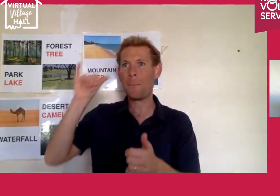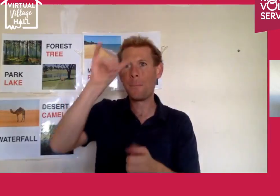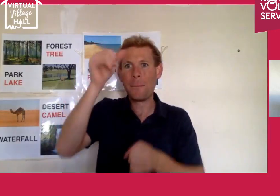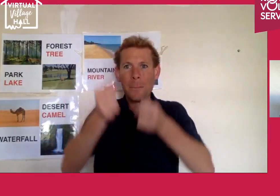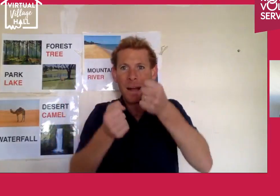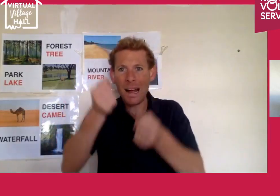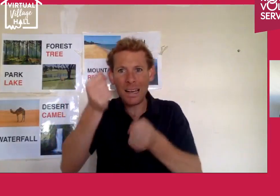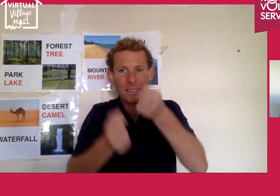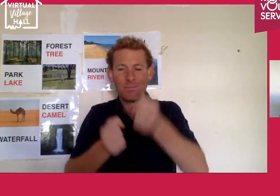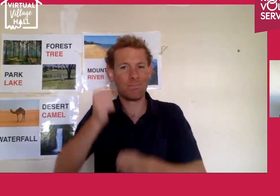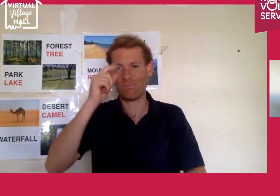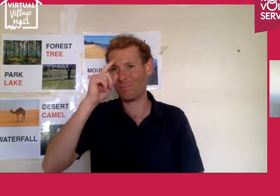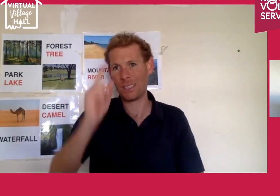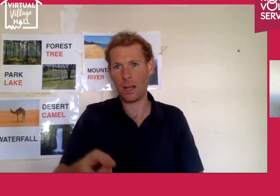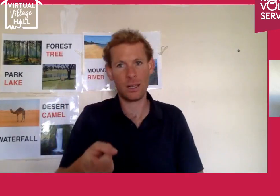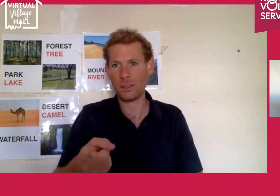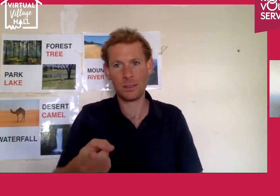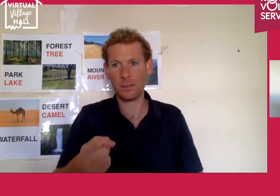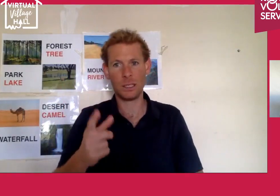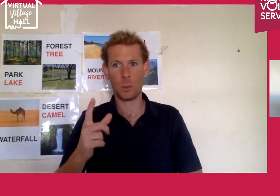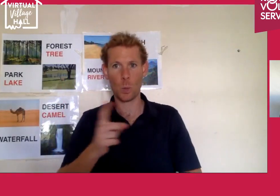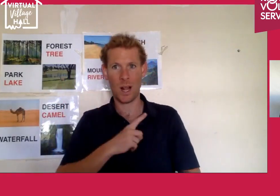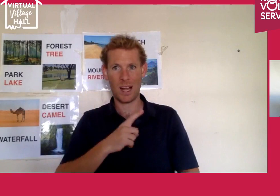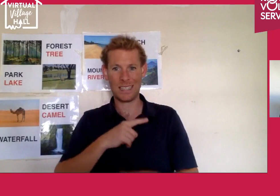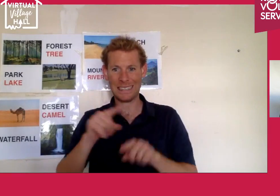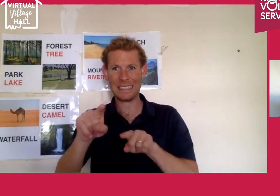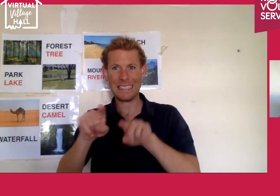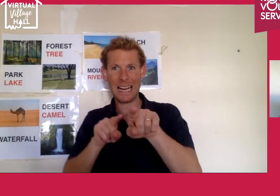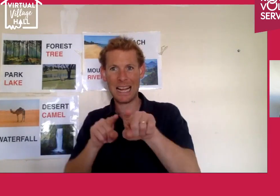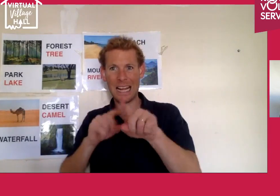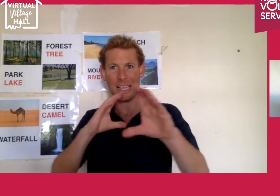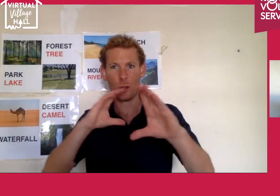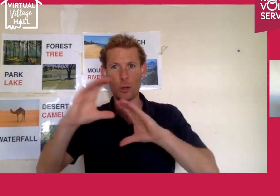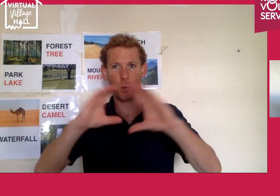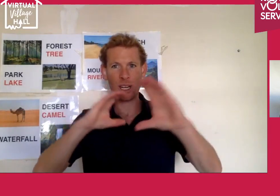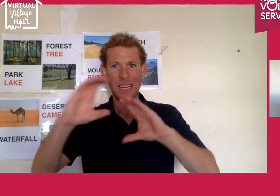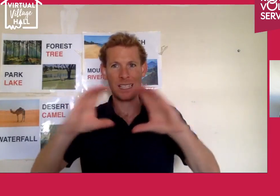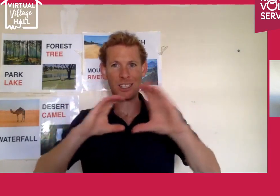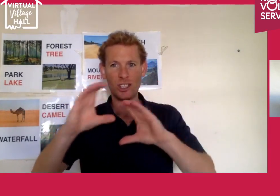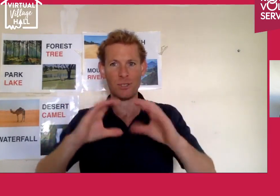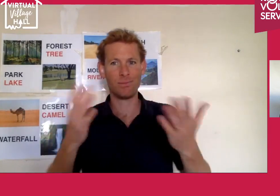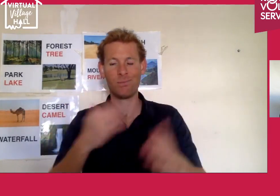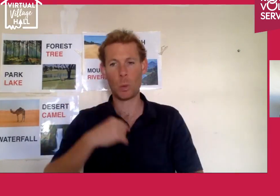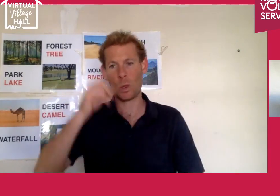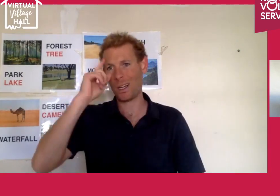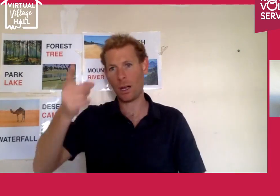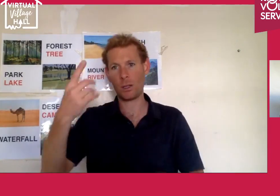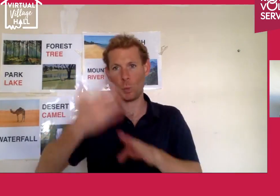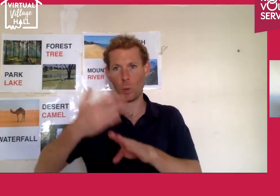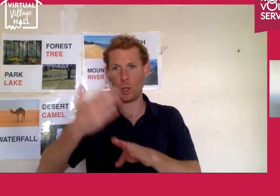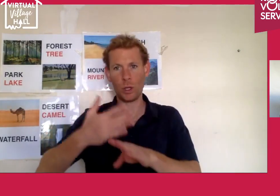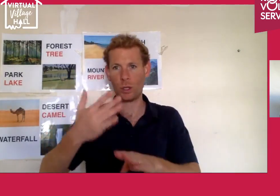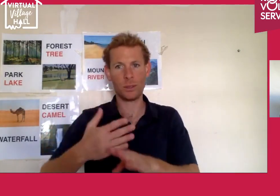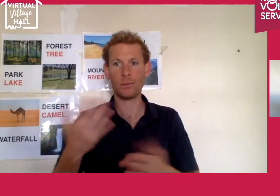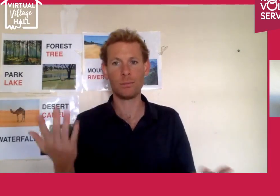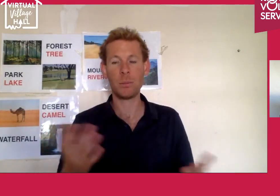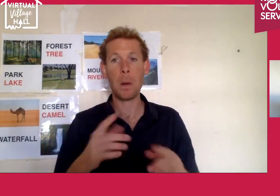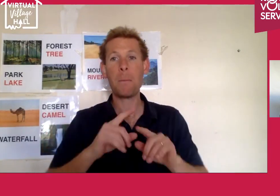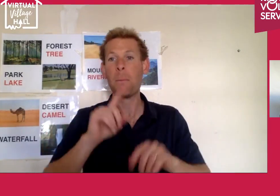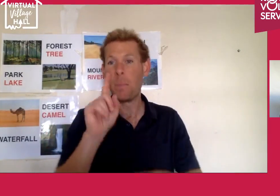fighters, pilots. You can't apply for those jobs if you're deaf because they say that the communication doesn't